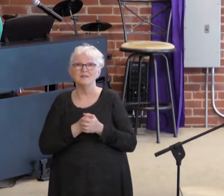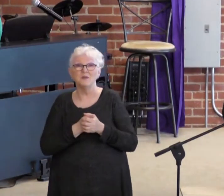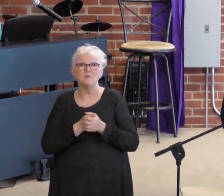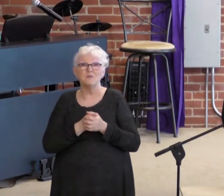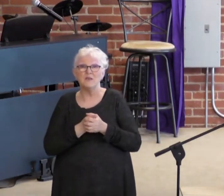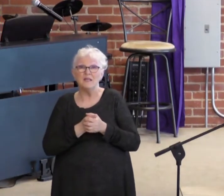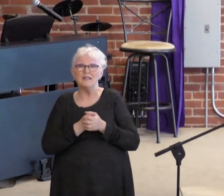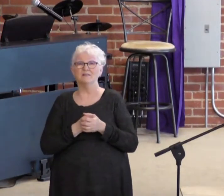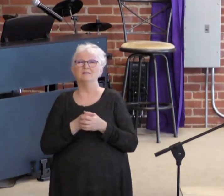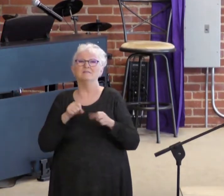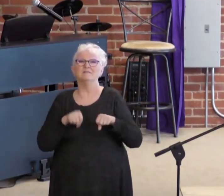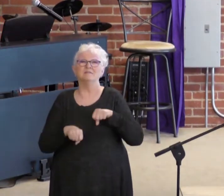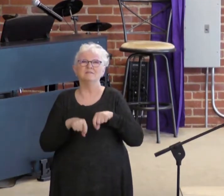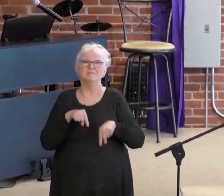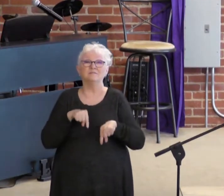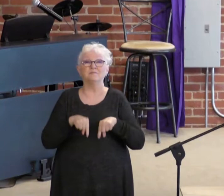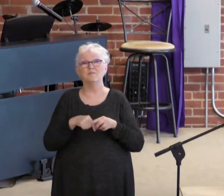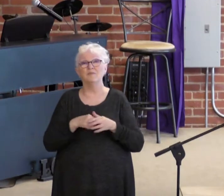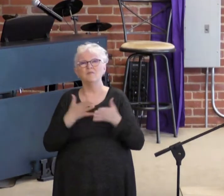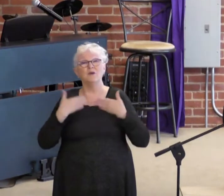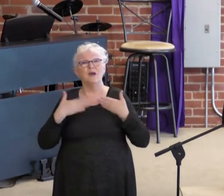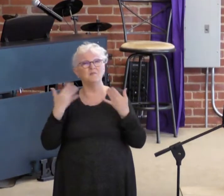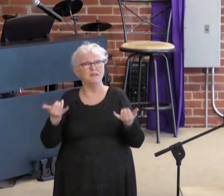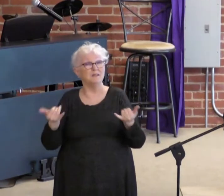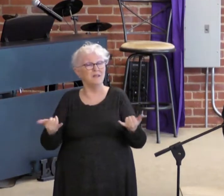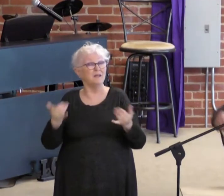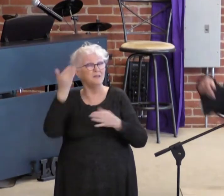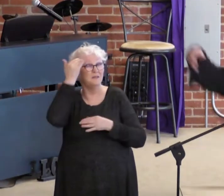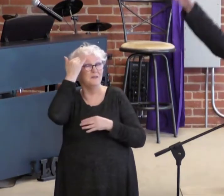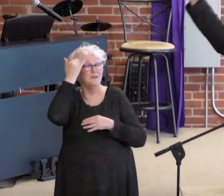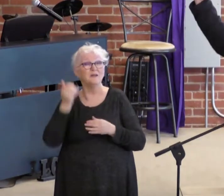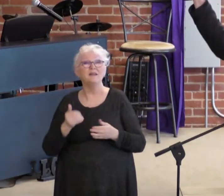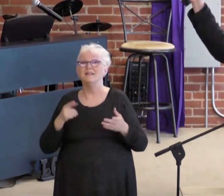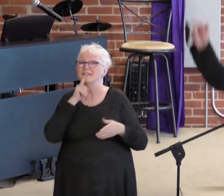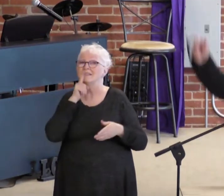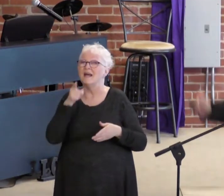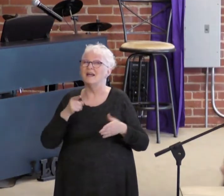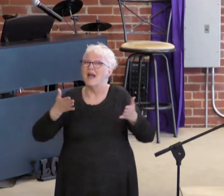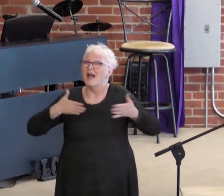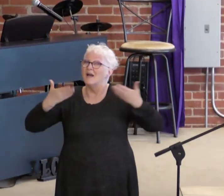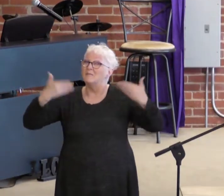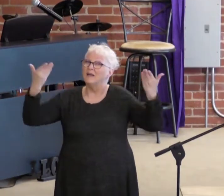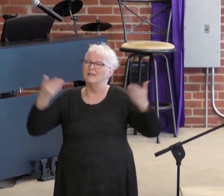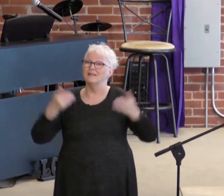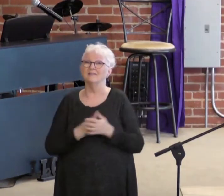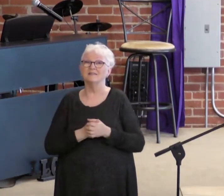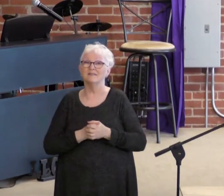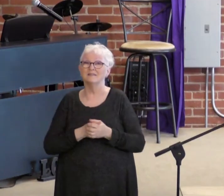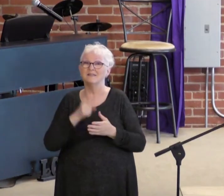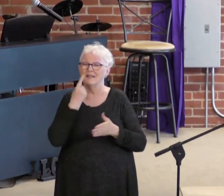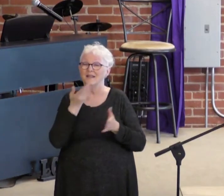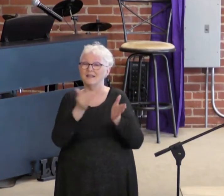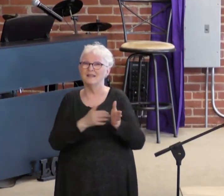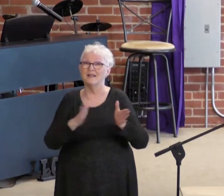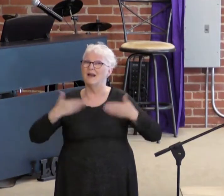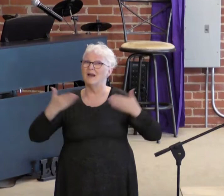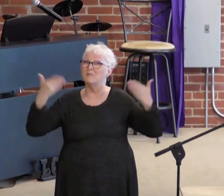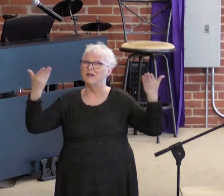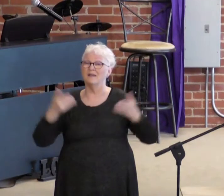feet. Okay. So if you're happy today and you know it, say, happy. Say it one more time.